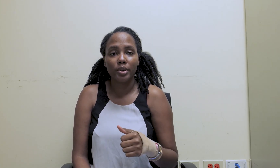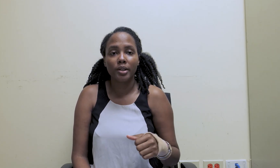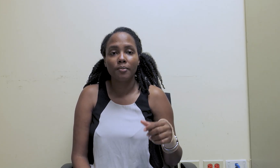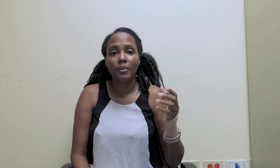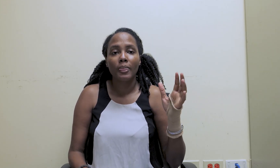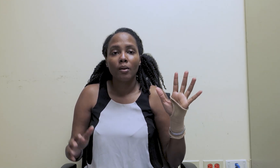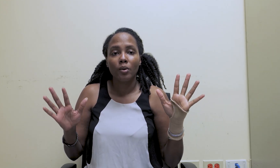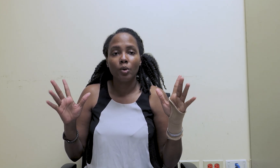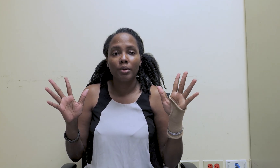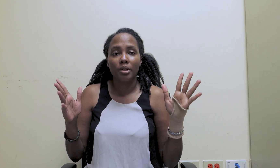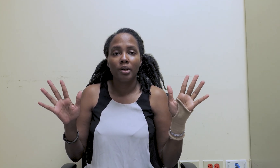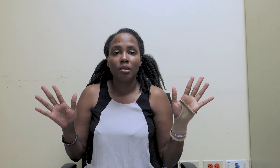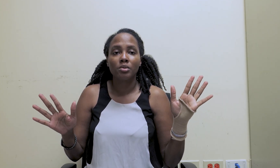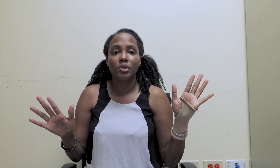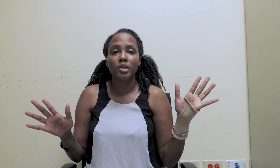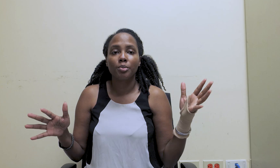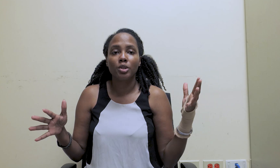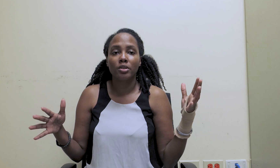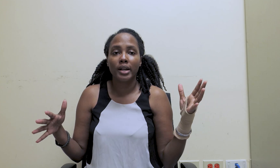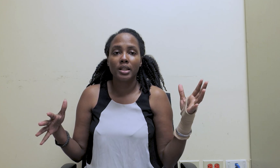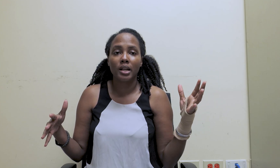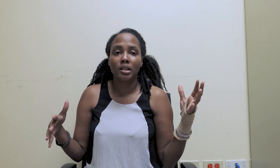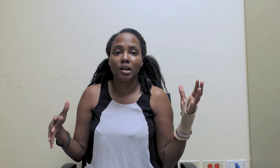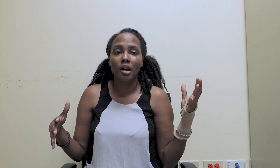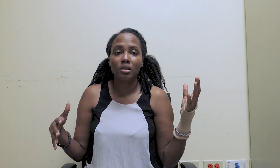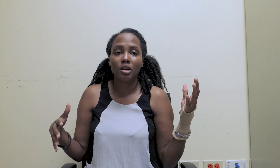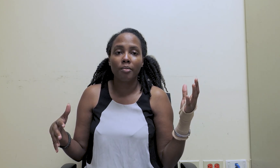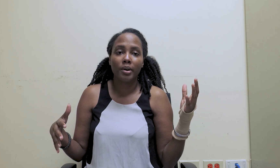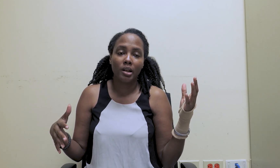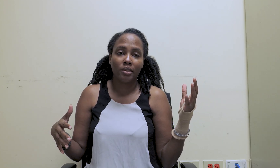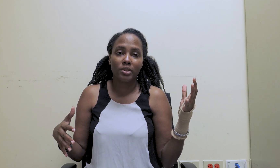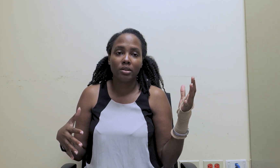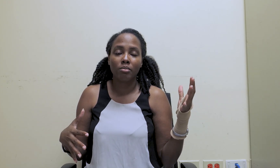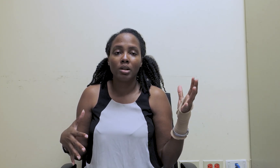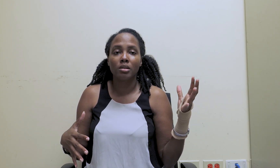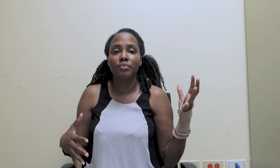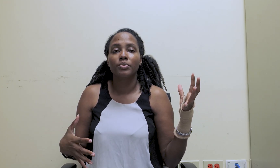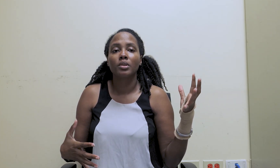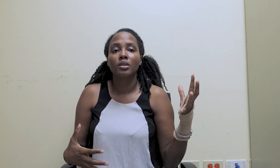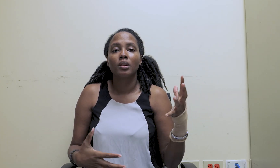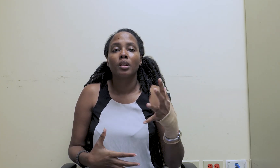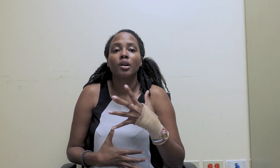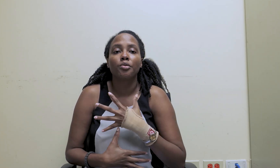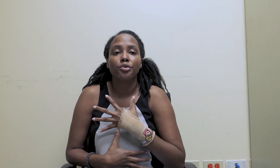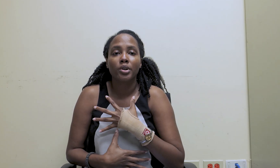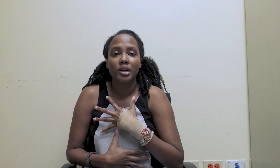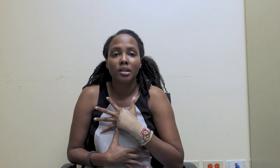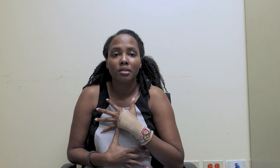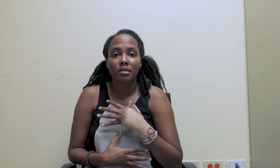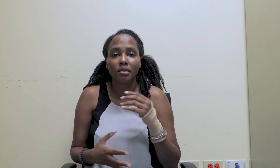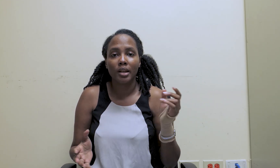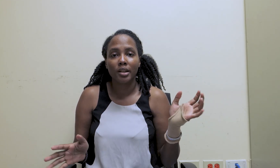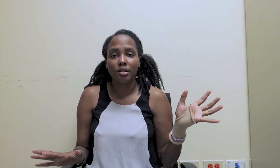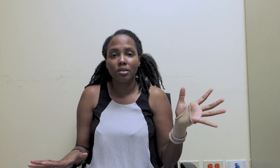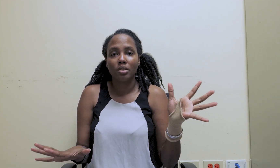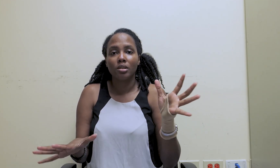Afraid. Open your palms. You're going to put your right hand on top and left hand on the bottom. Afraid. Like